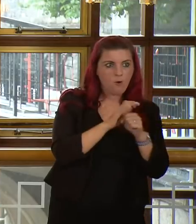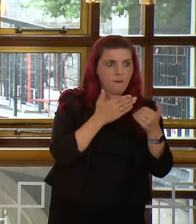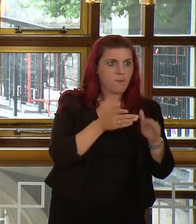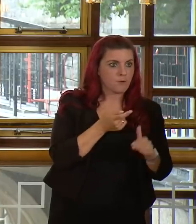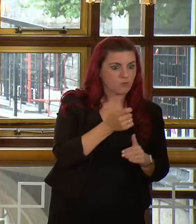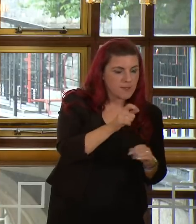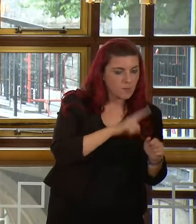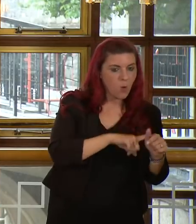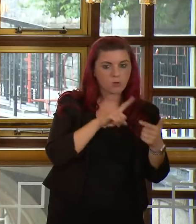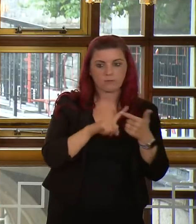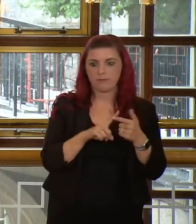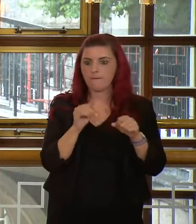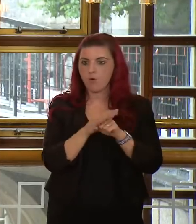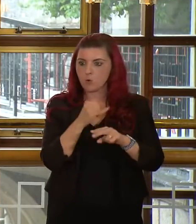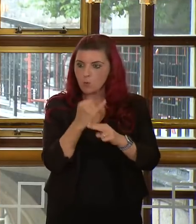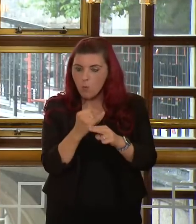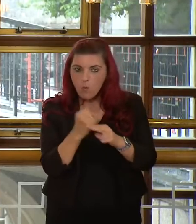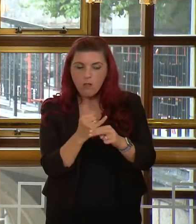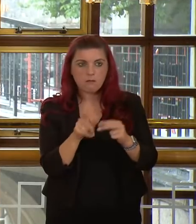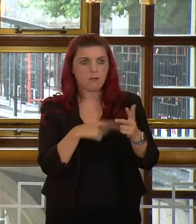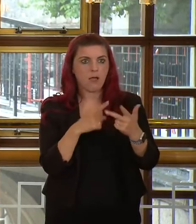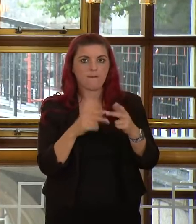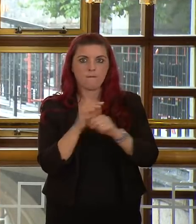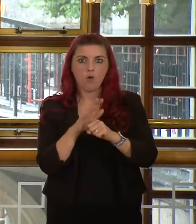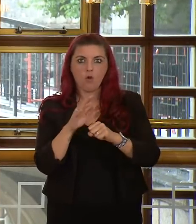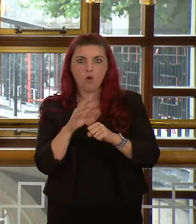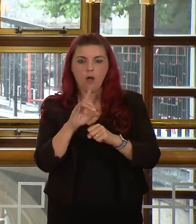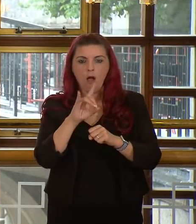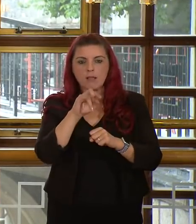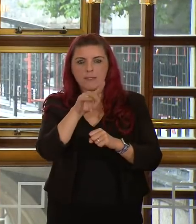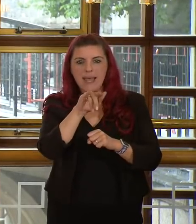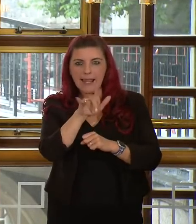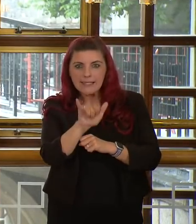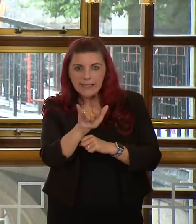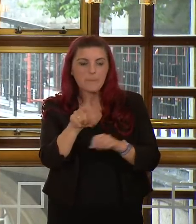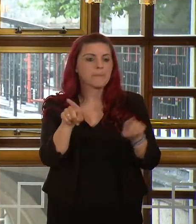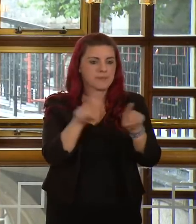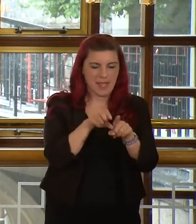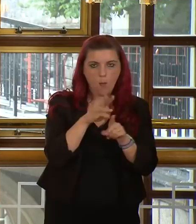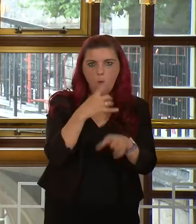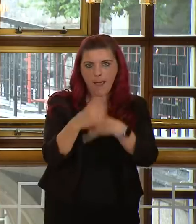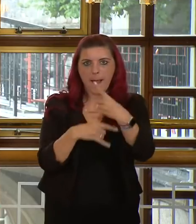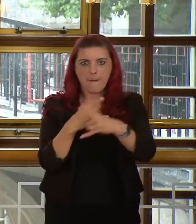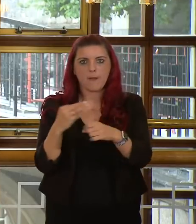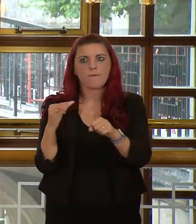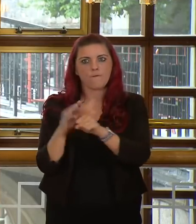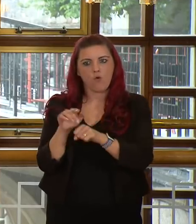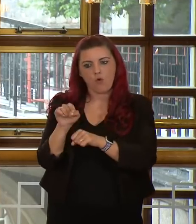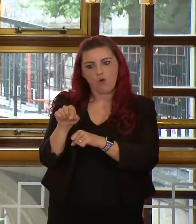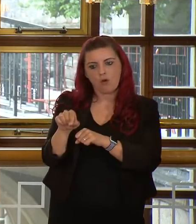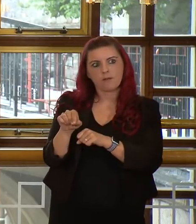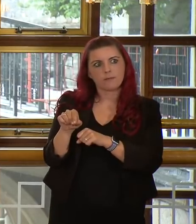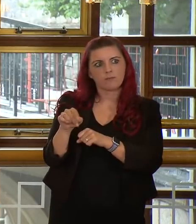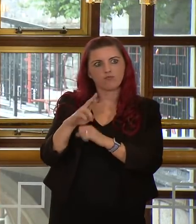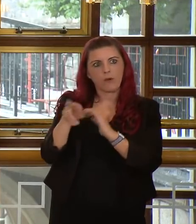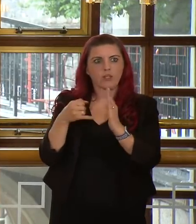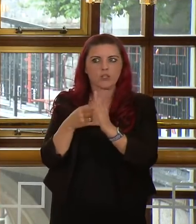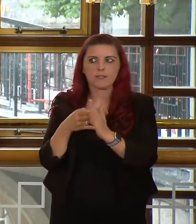transport, for schools, for the hospitality sector, that will be done as well for religious ceremonies.